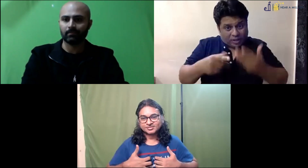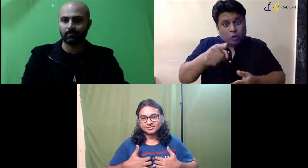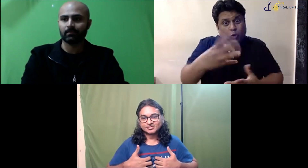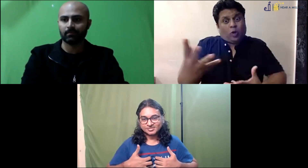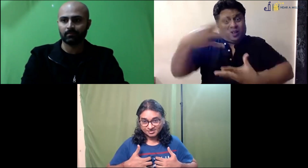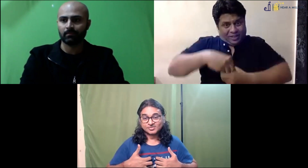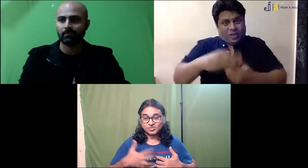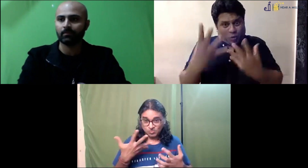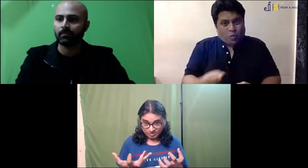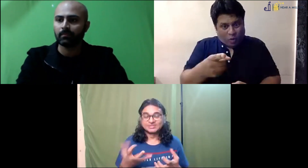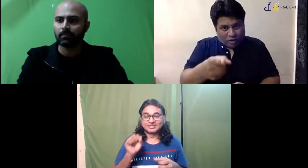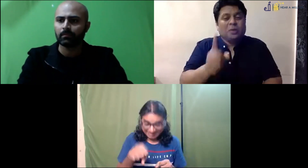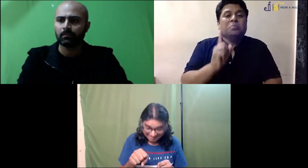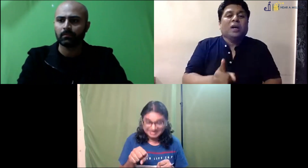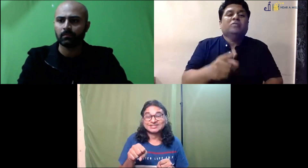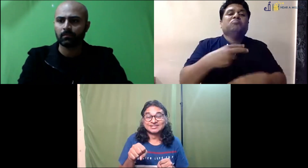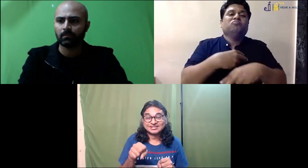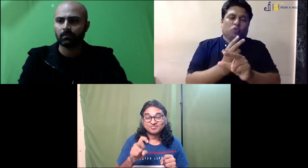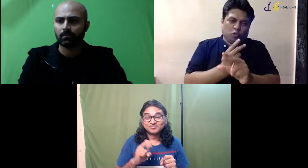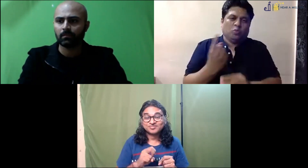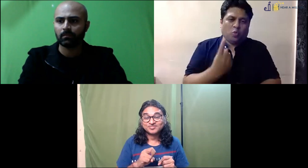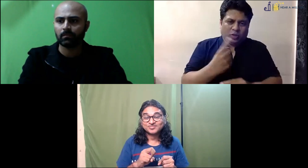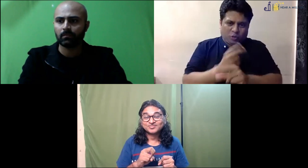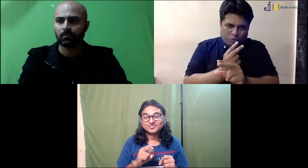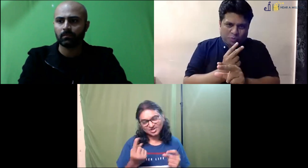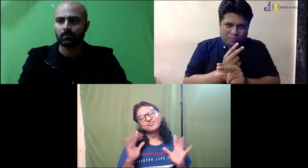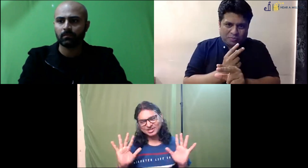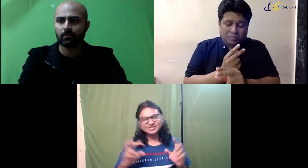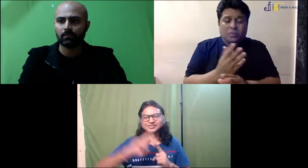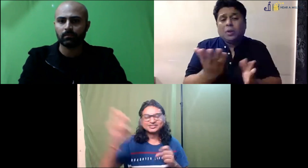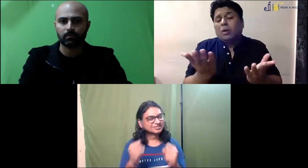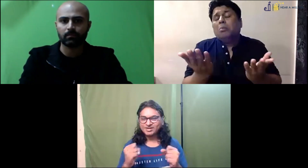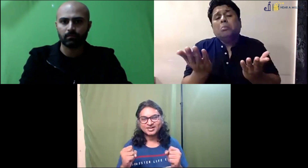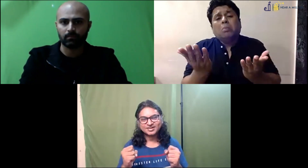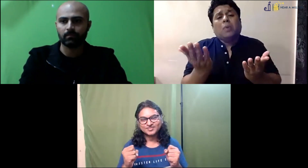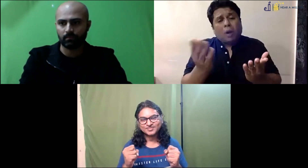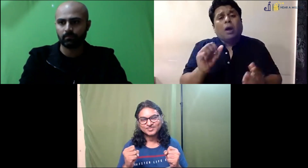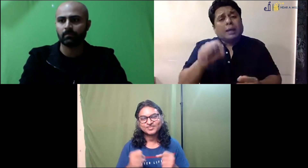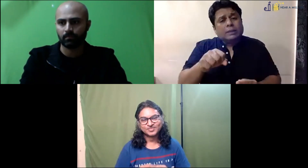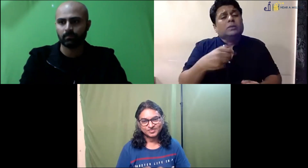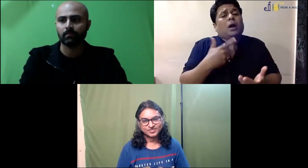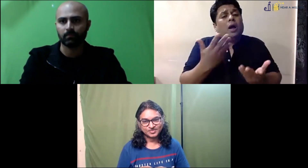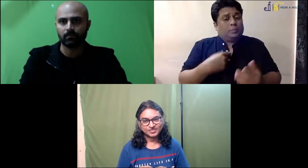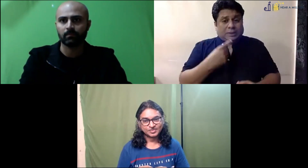no, I would like to become a leader and I would like to involve in this. But you would like to be